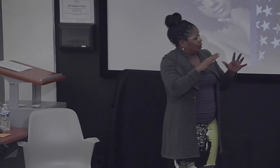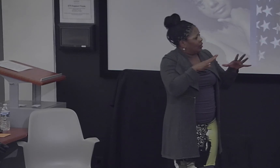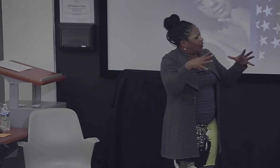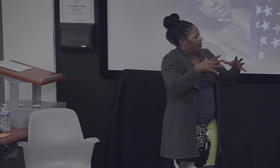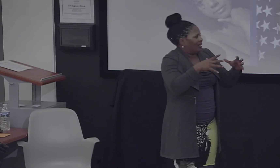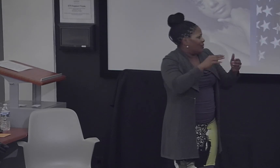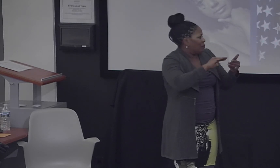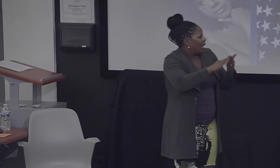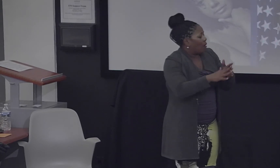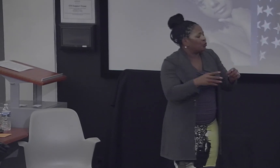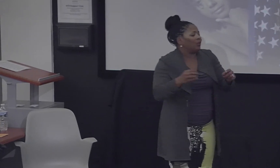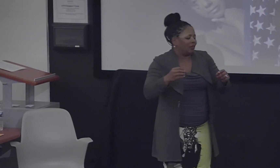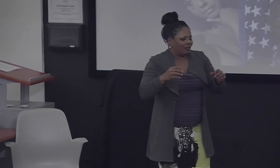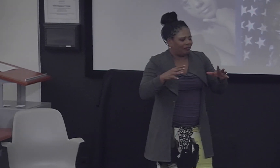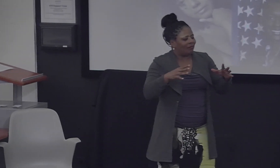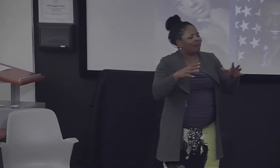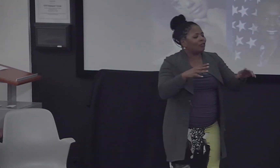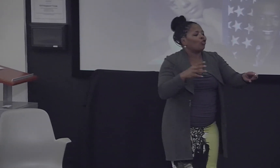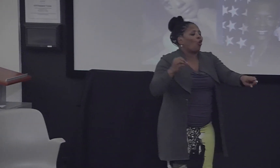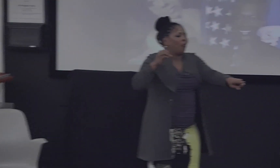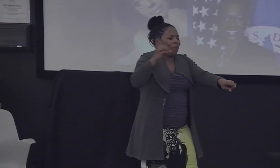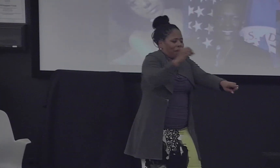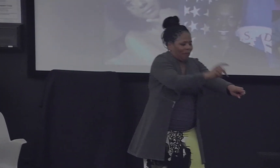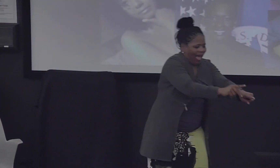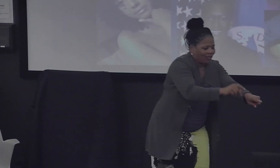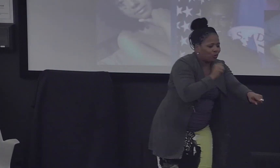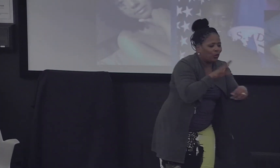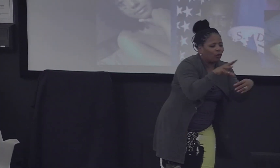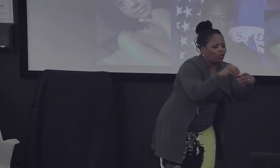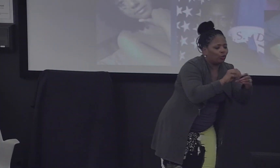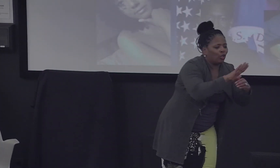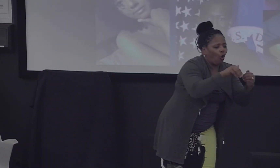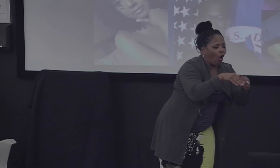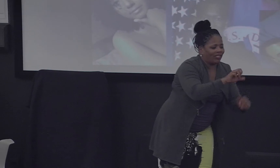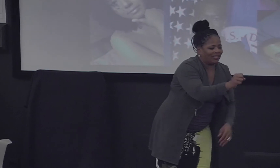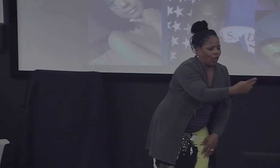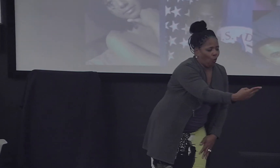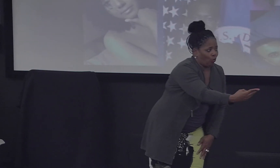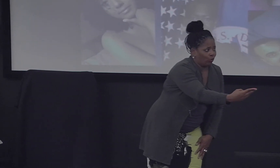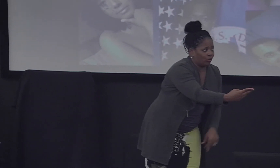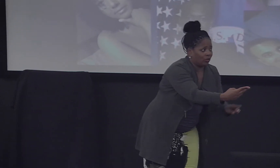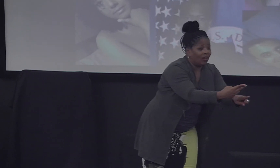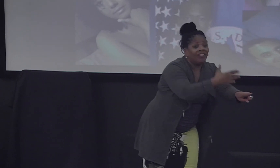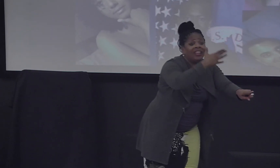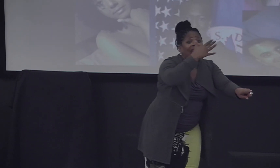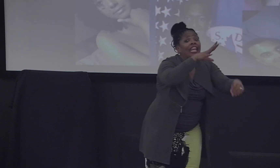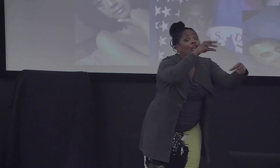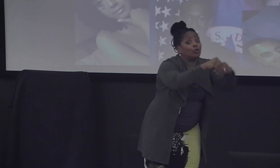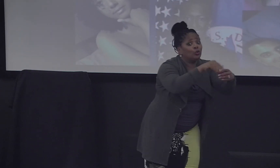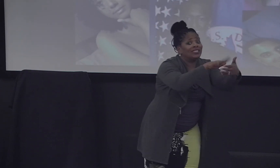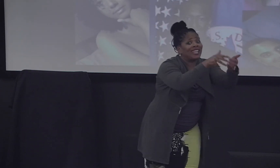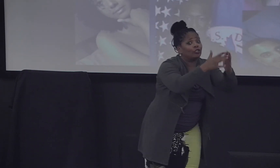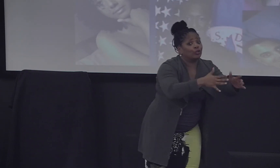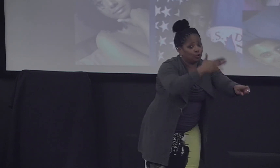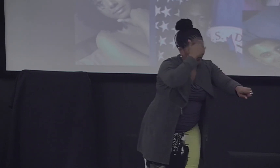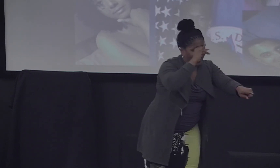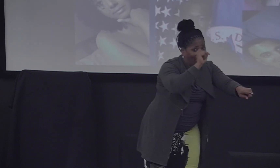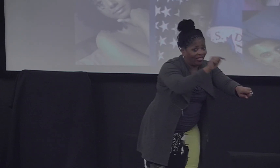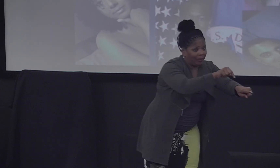But you're asking who owns this. And so I want to go back and looking at the stakeholders and